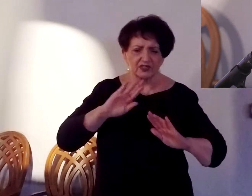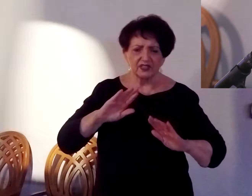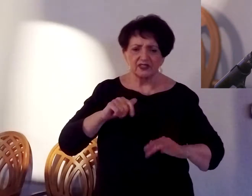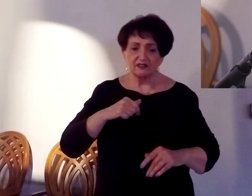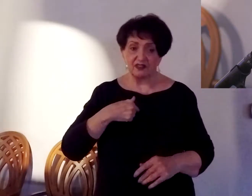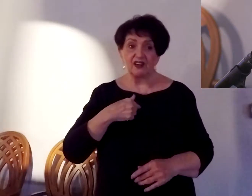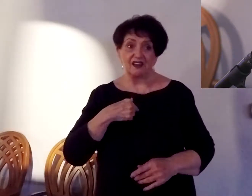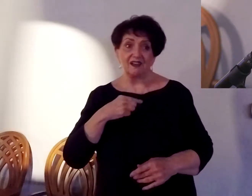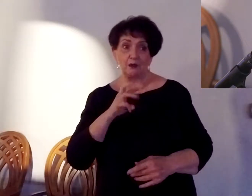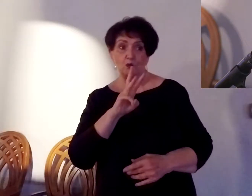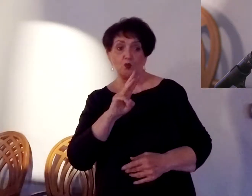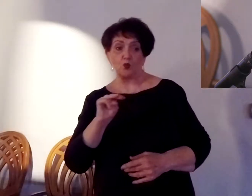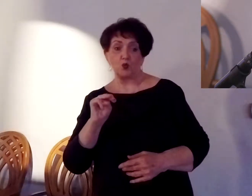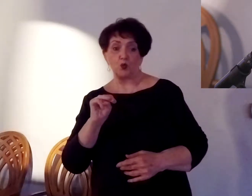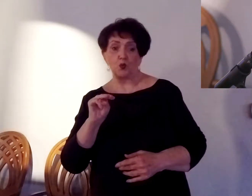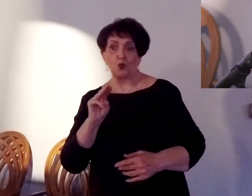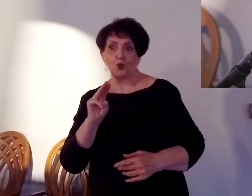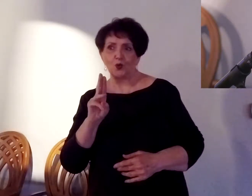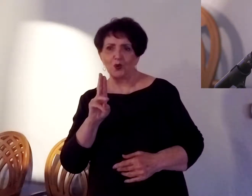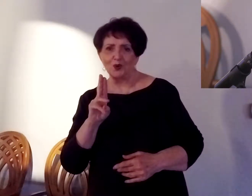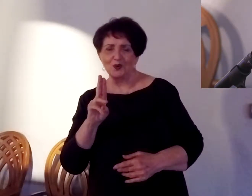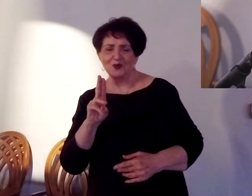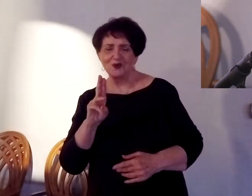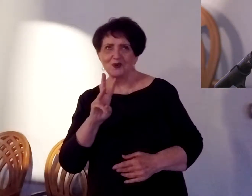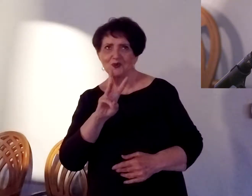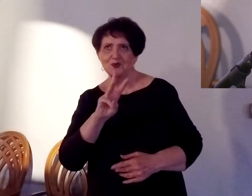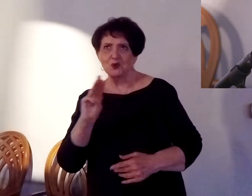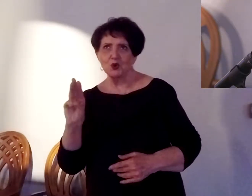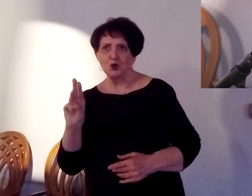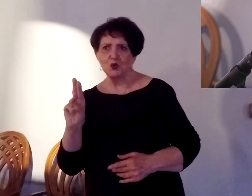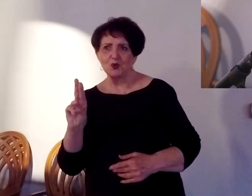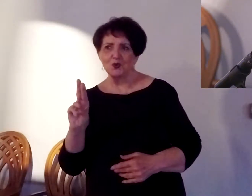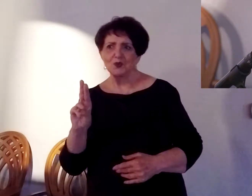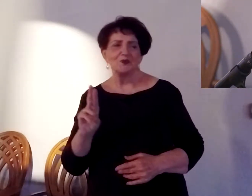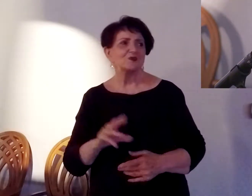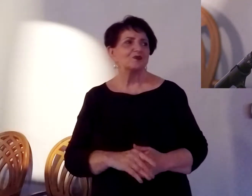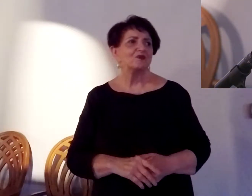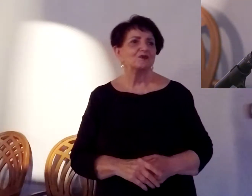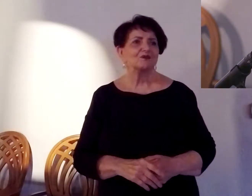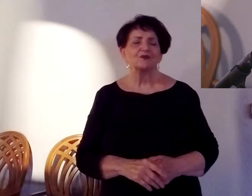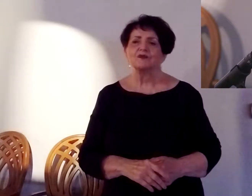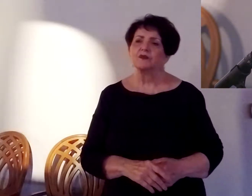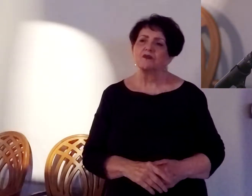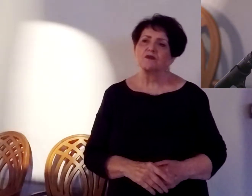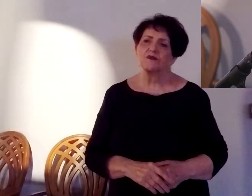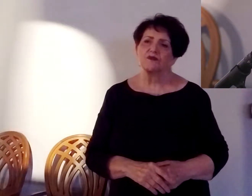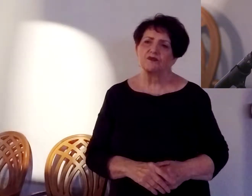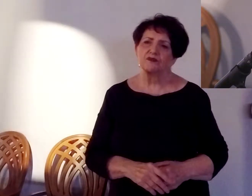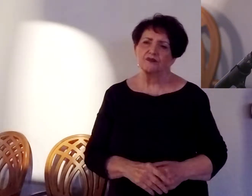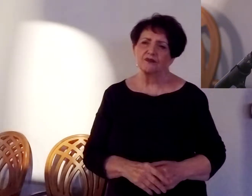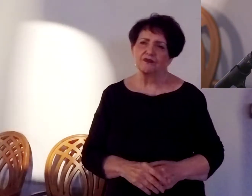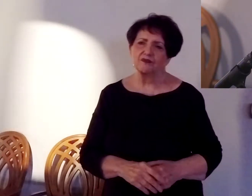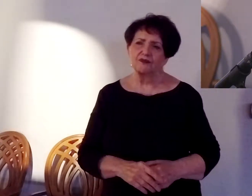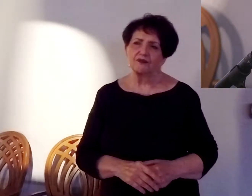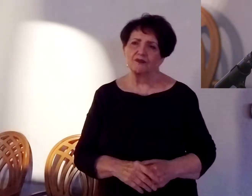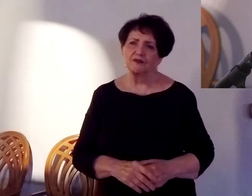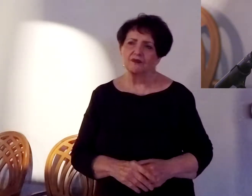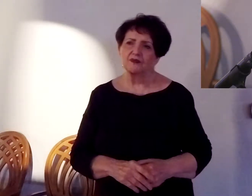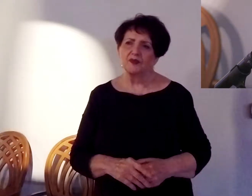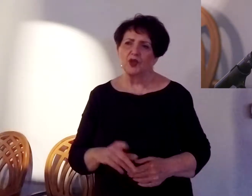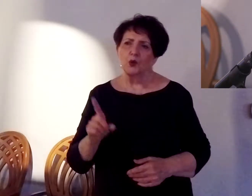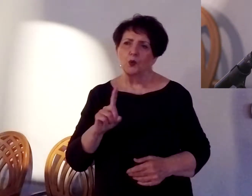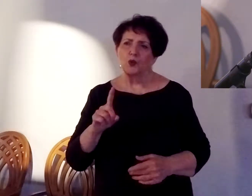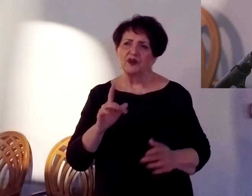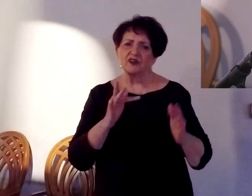woo-woo. And so the big kicker is, where does Jesus